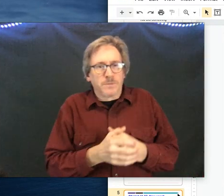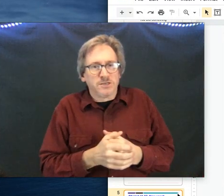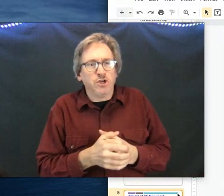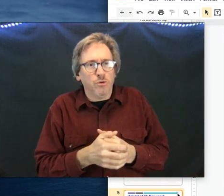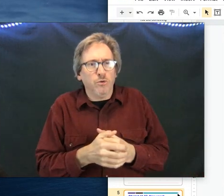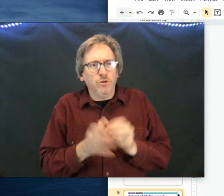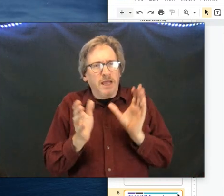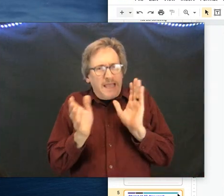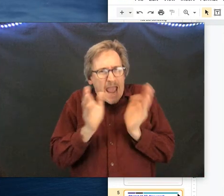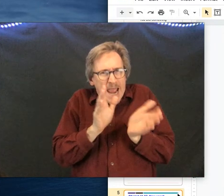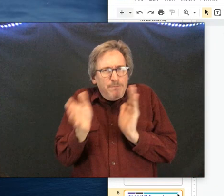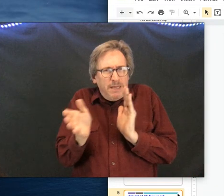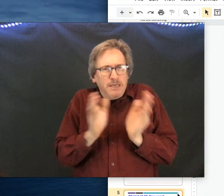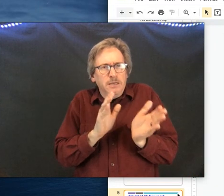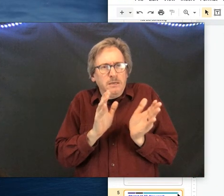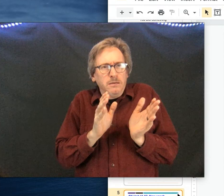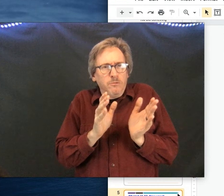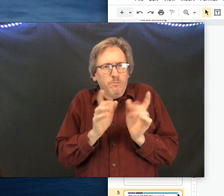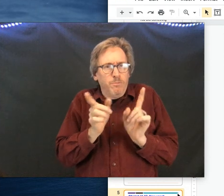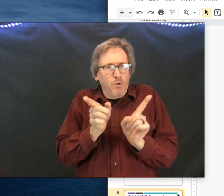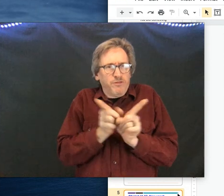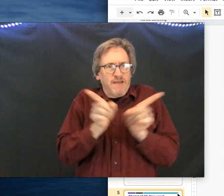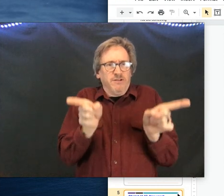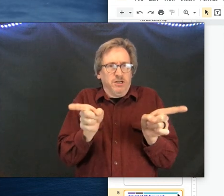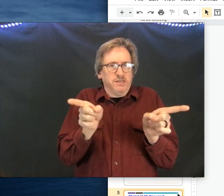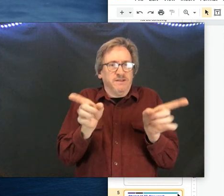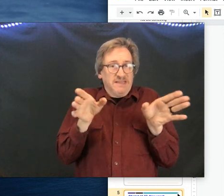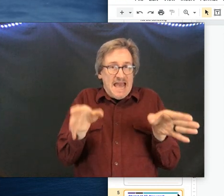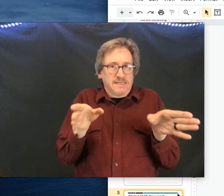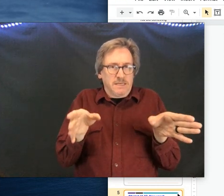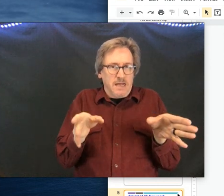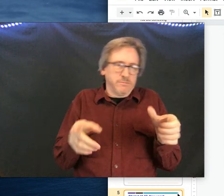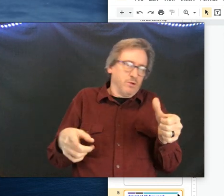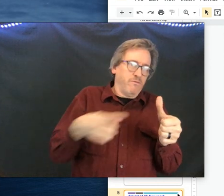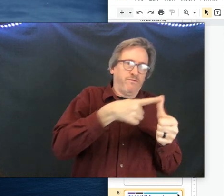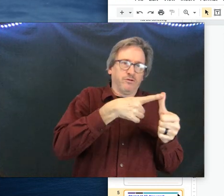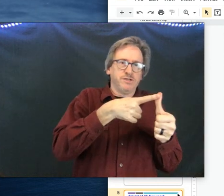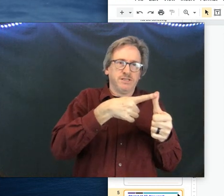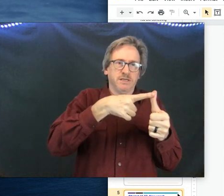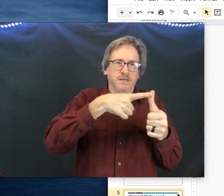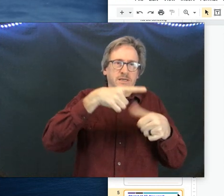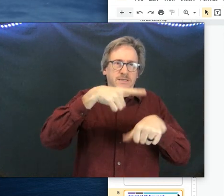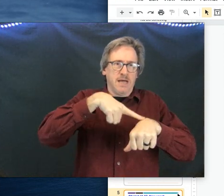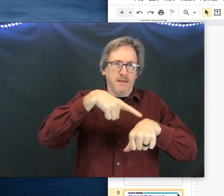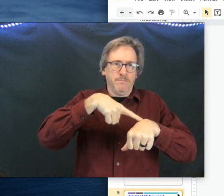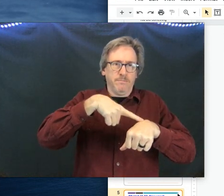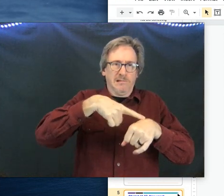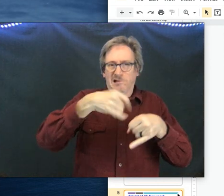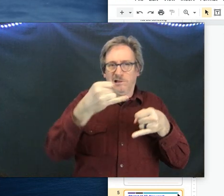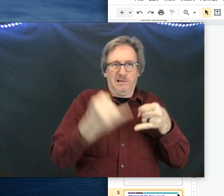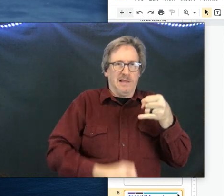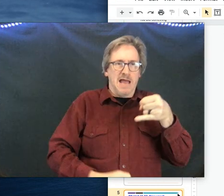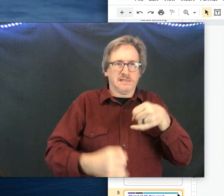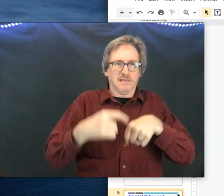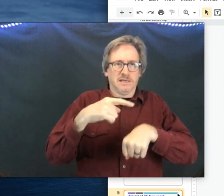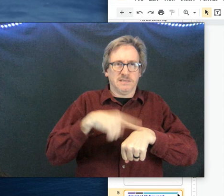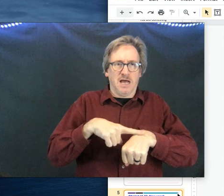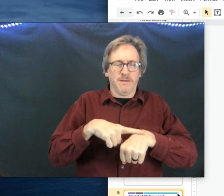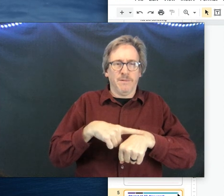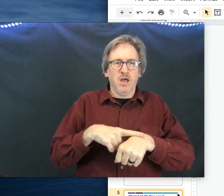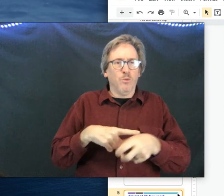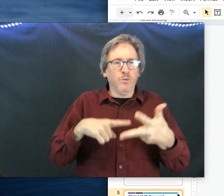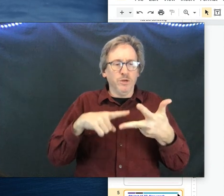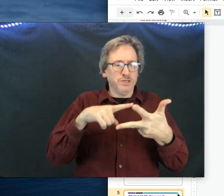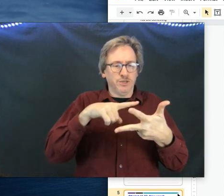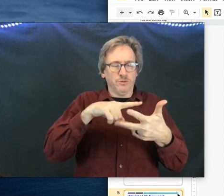Okay, so it can mean both definitions of last time. So first time, last